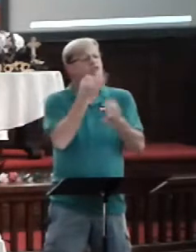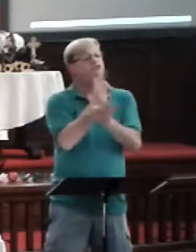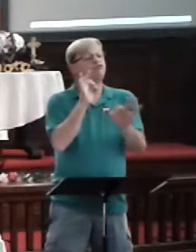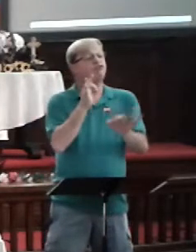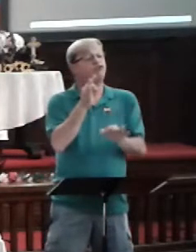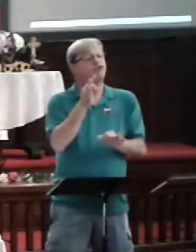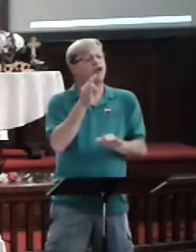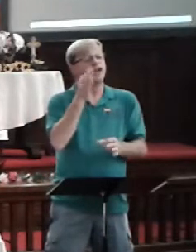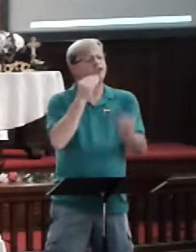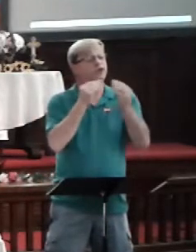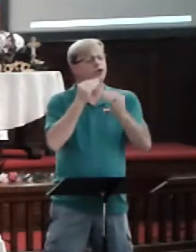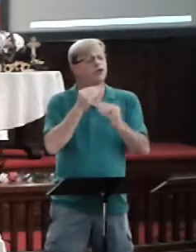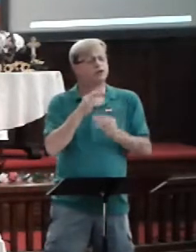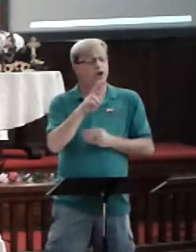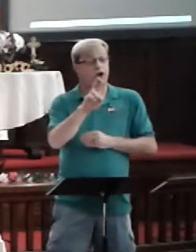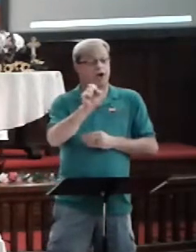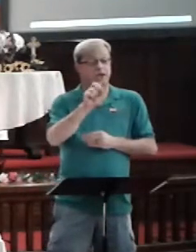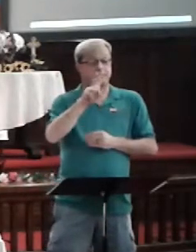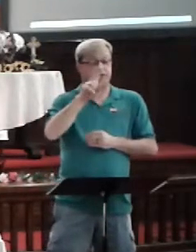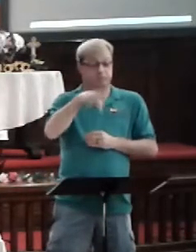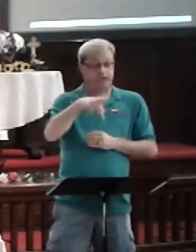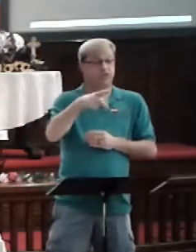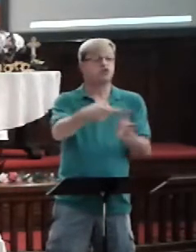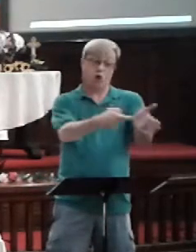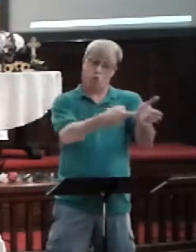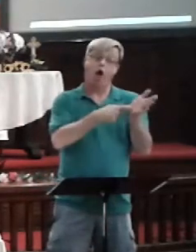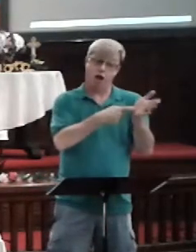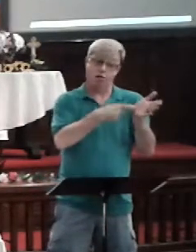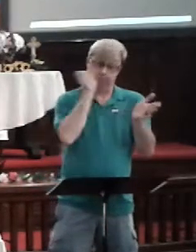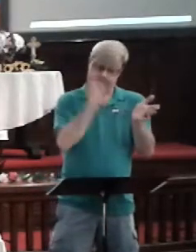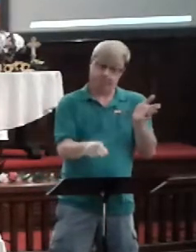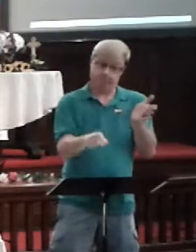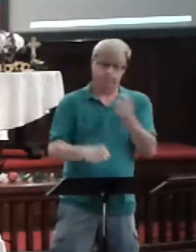meal. RSVP is required